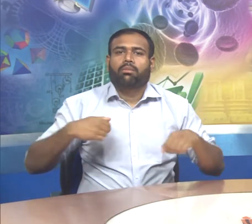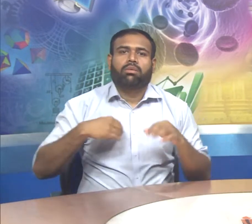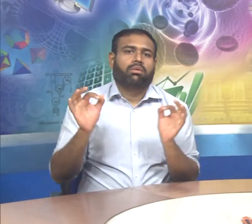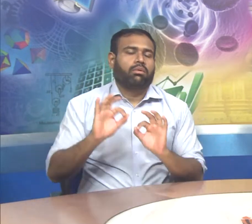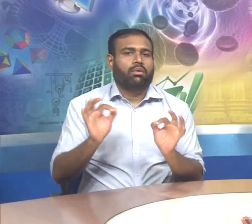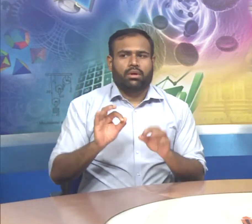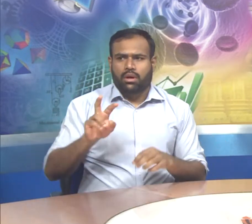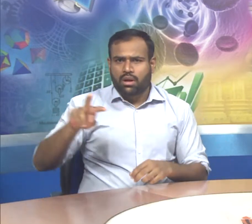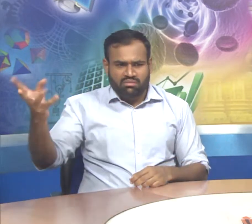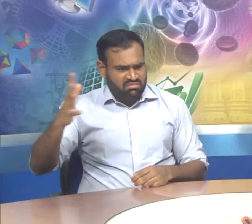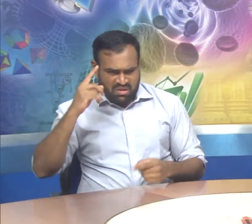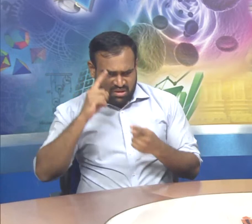an order